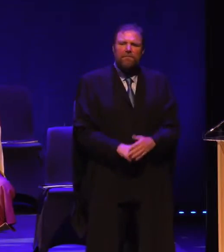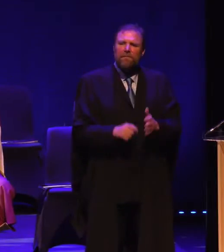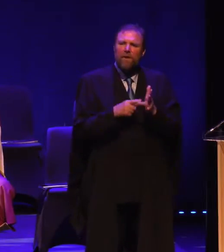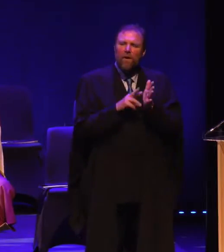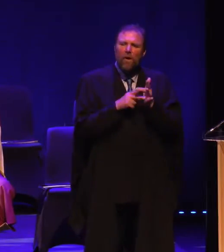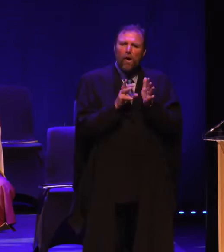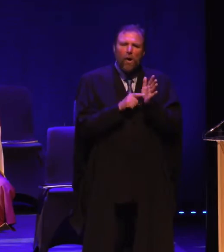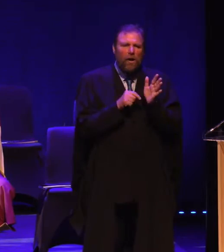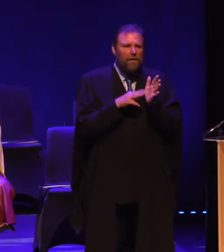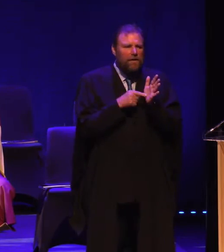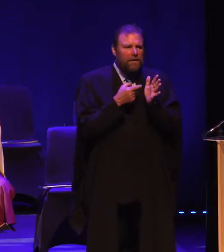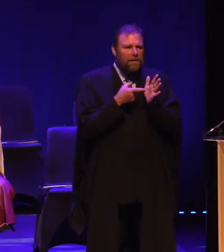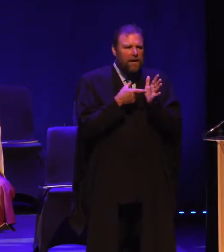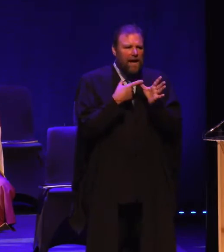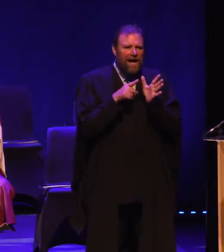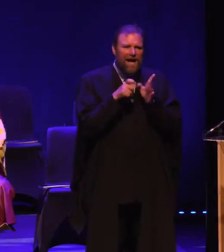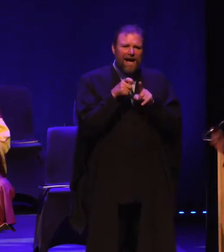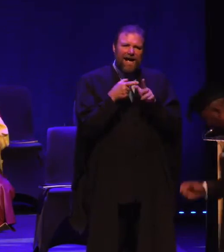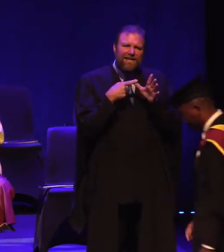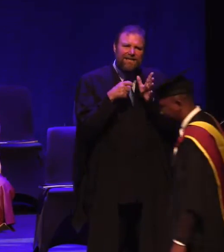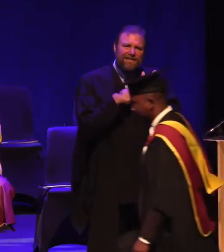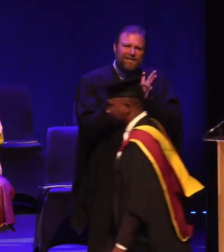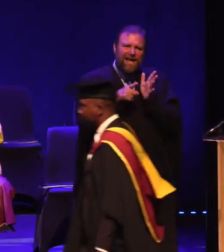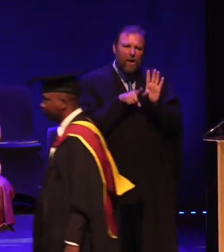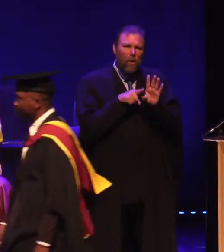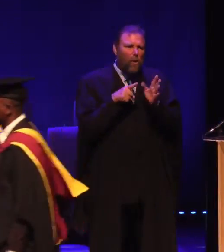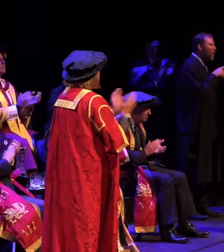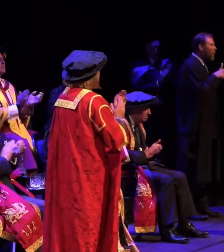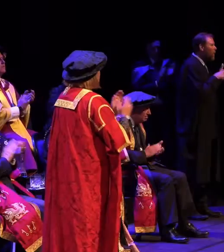Olumide Peter Adeteo.